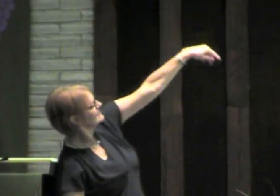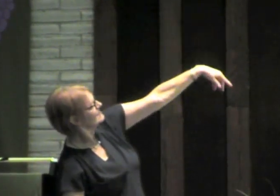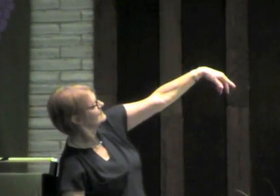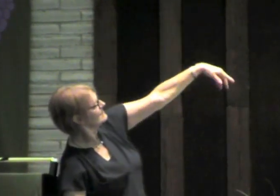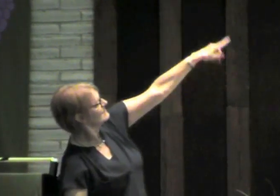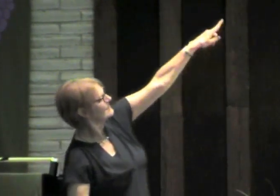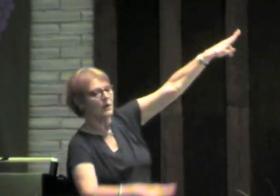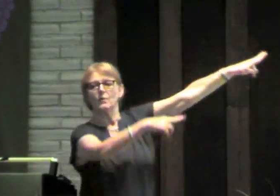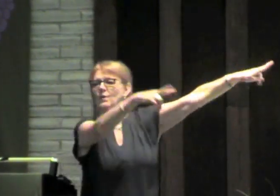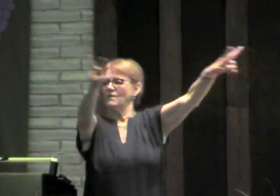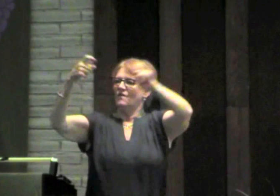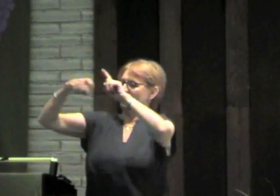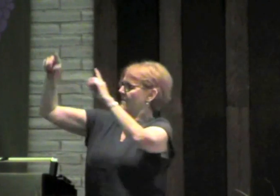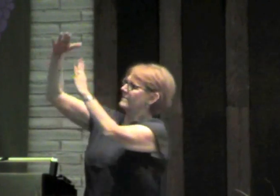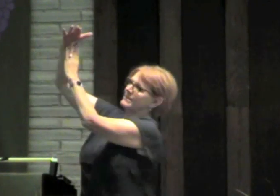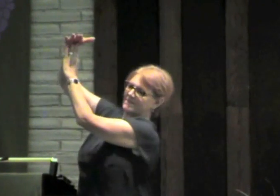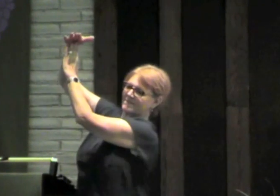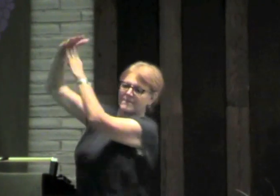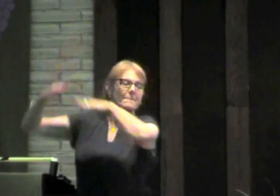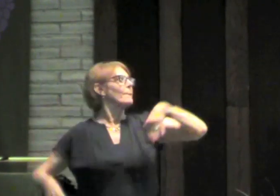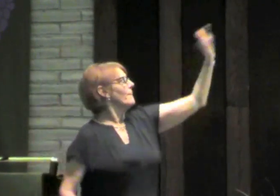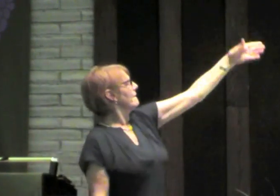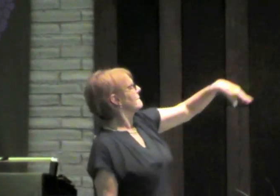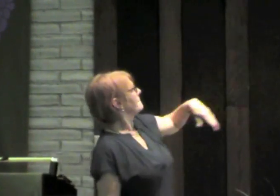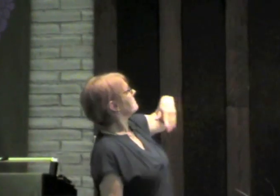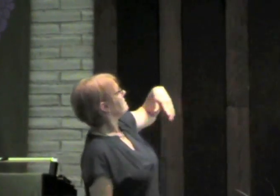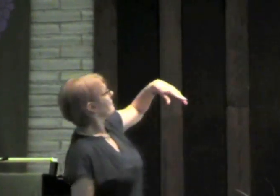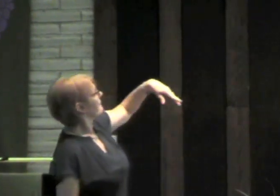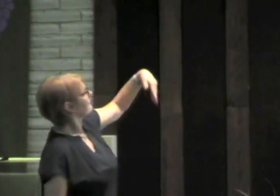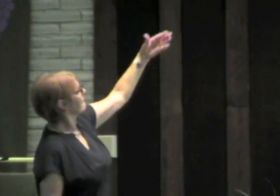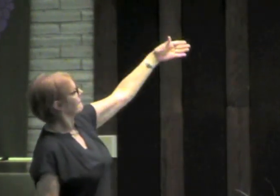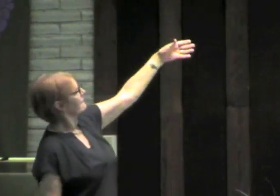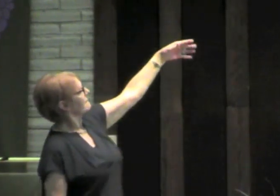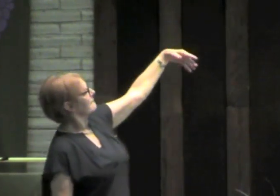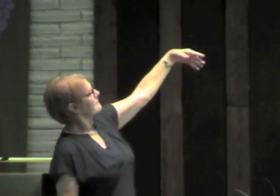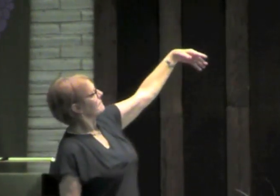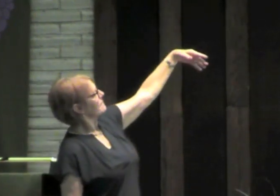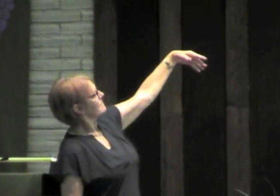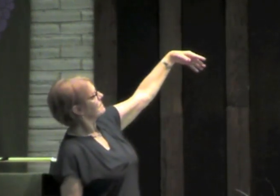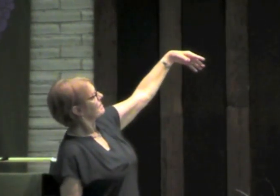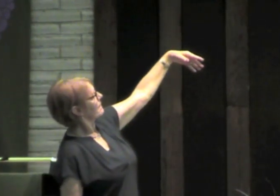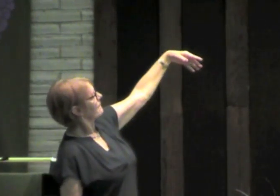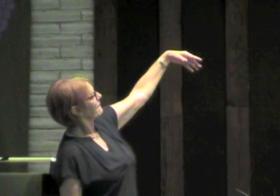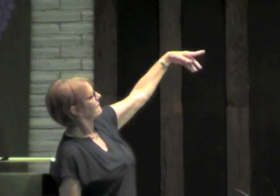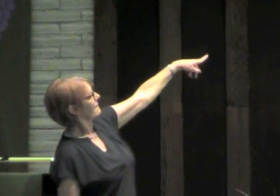this salt, mud, slime. But this is a view from the top, and next we have,